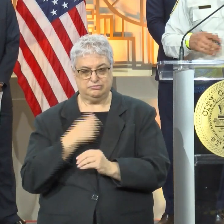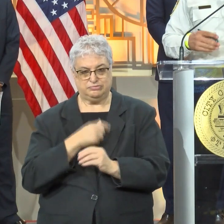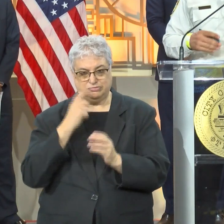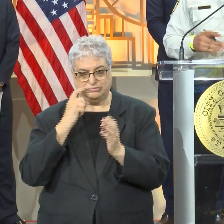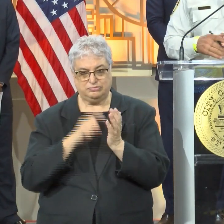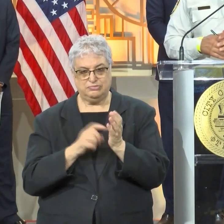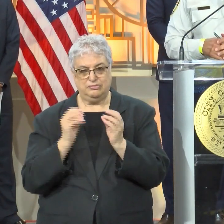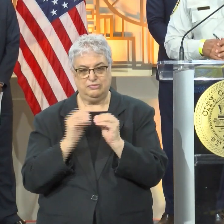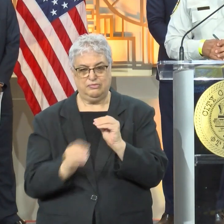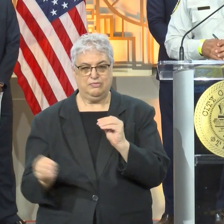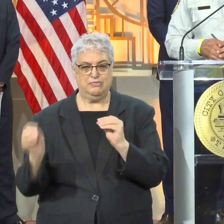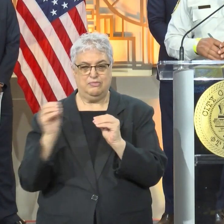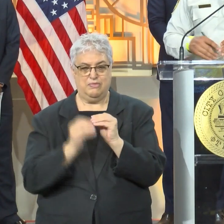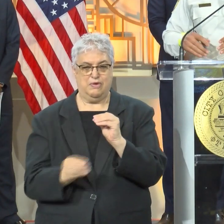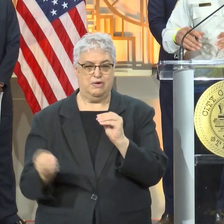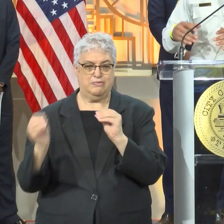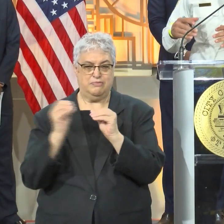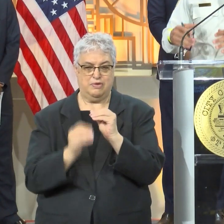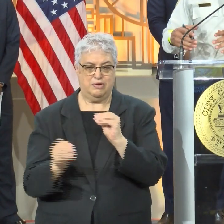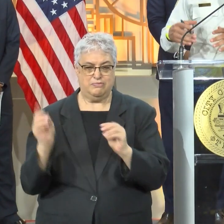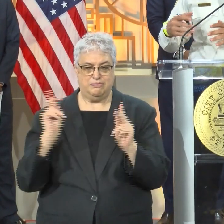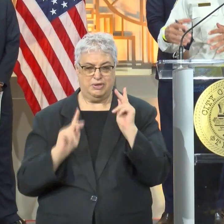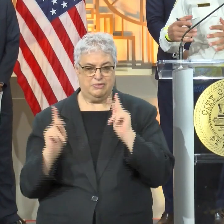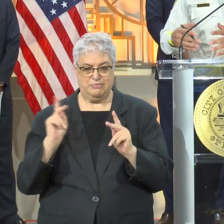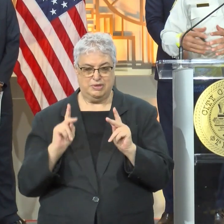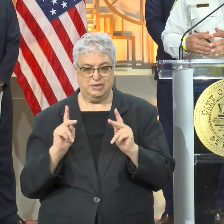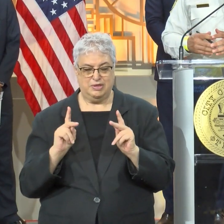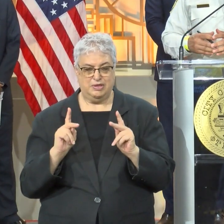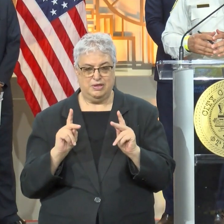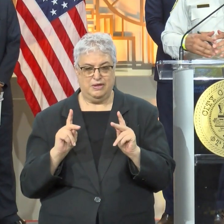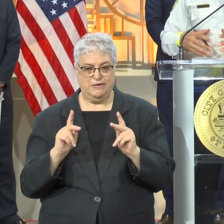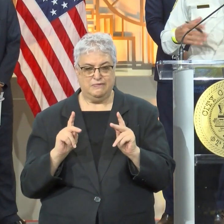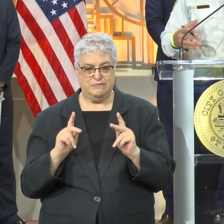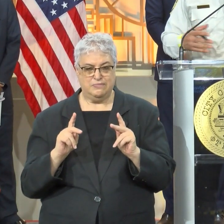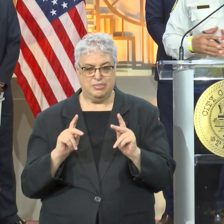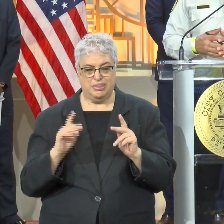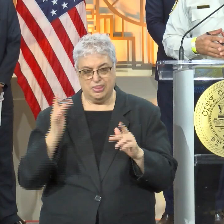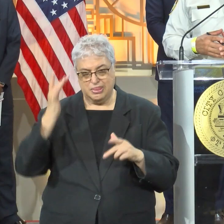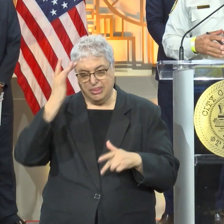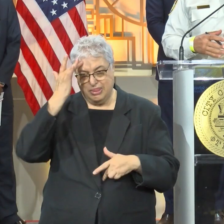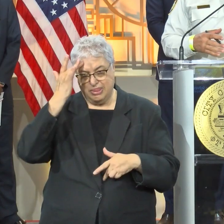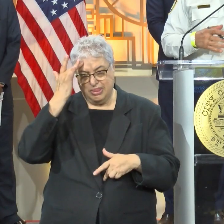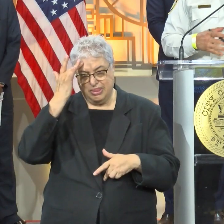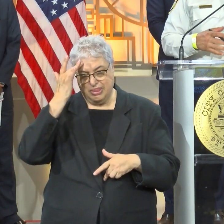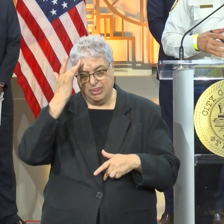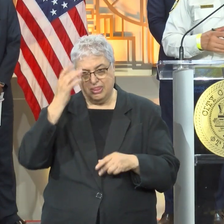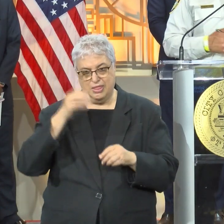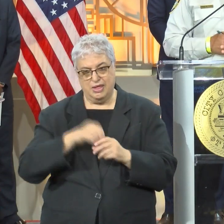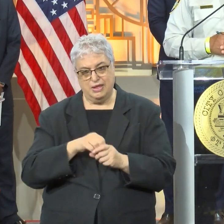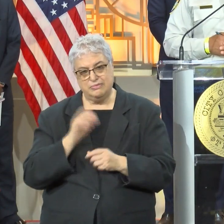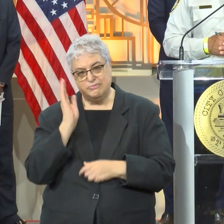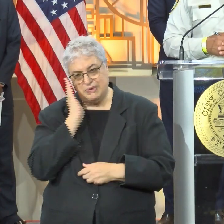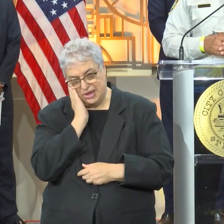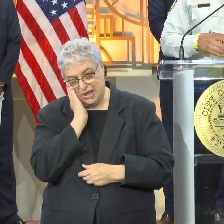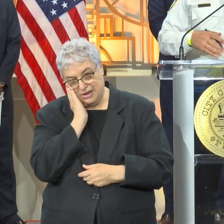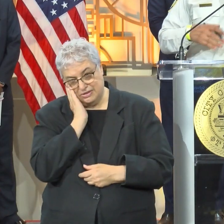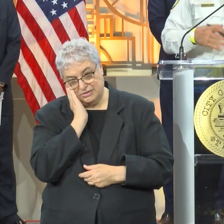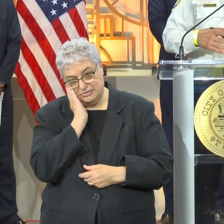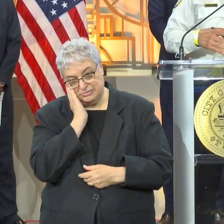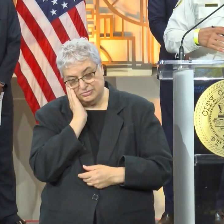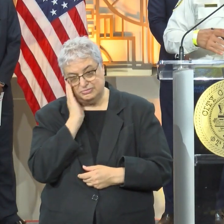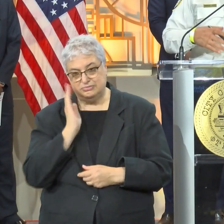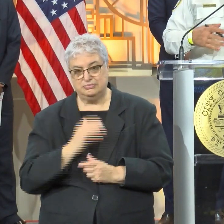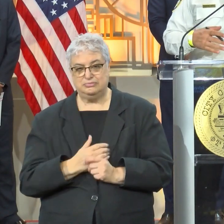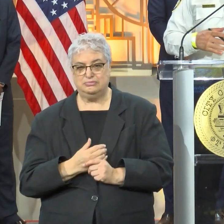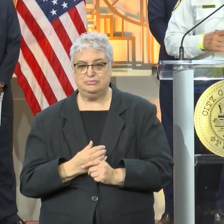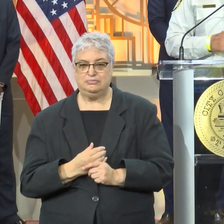that there are more and more signs that people succumb to diseases in their own beds, okay? Now, part